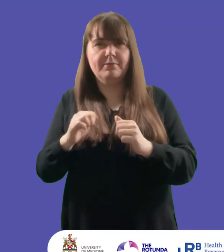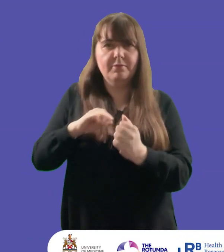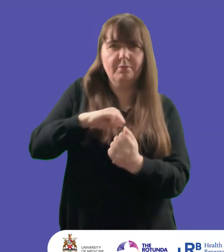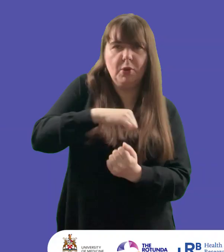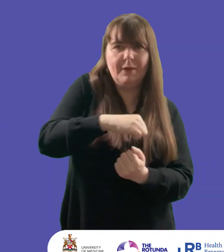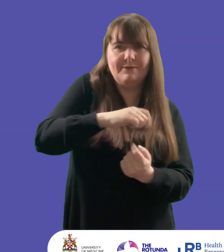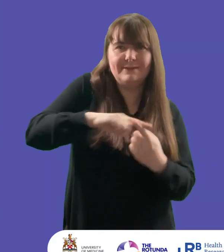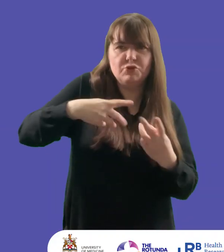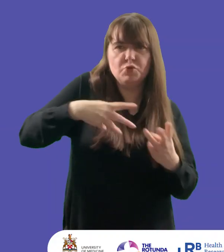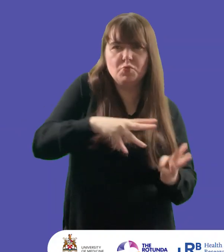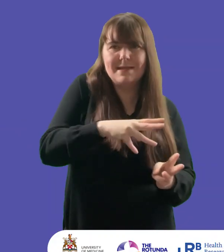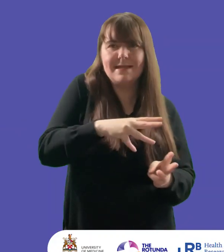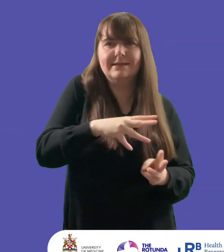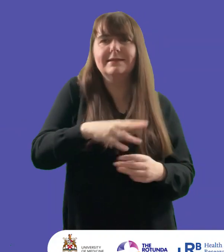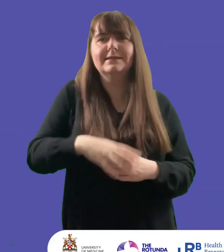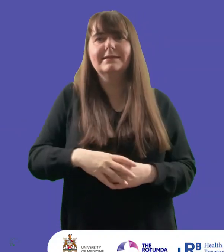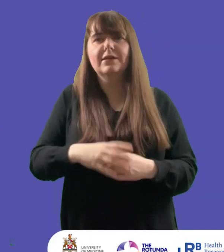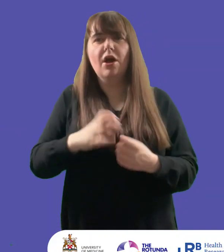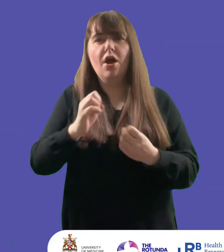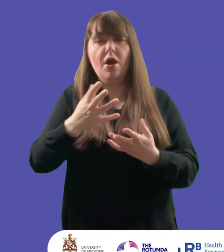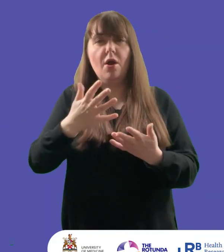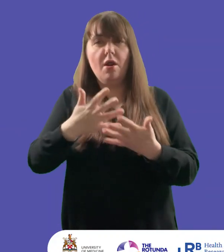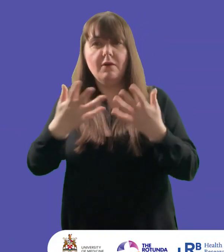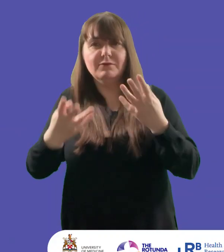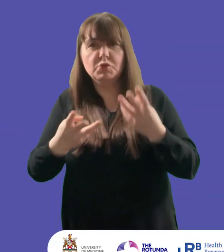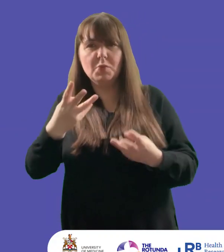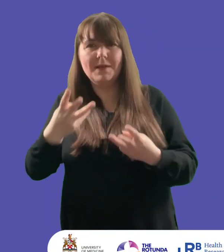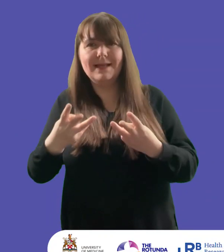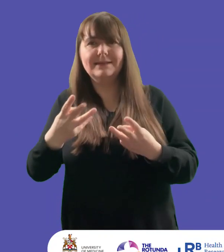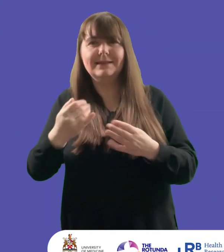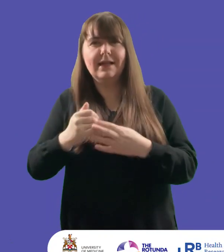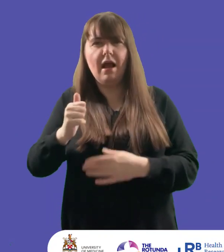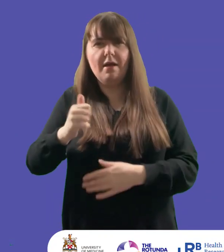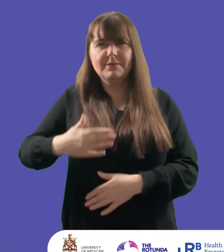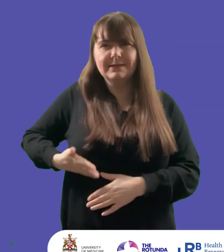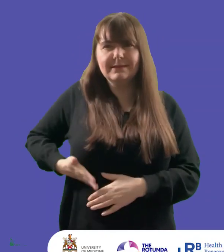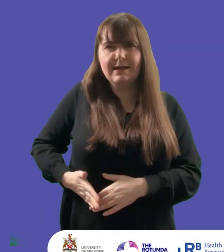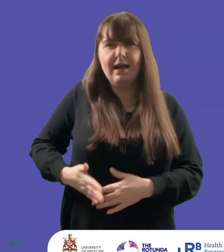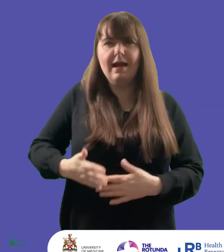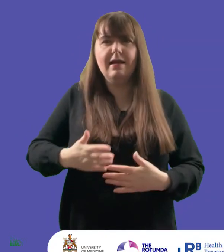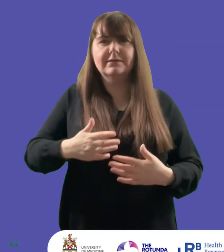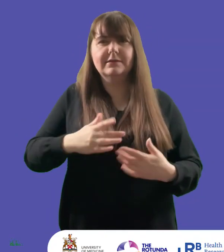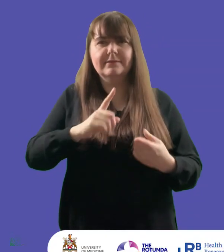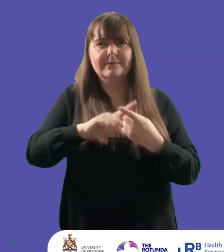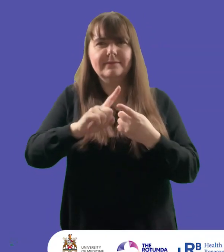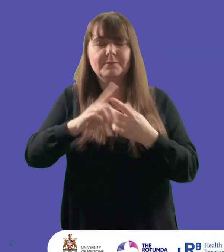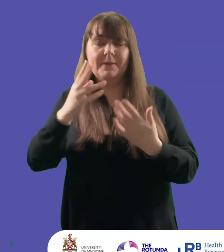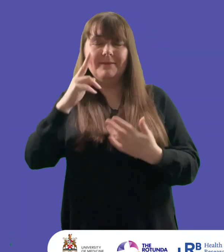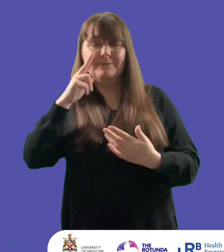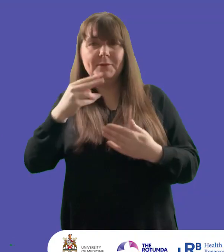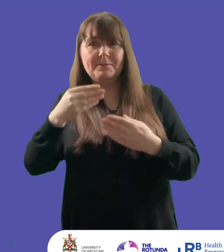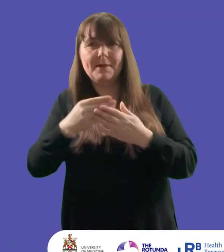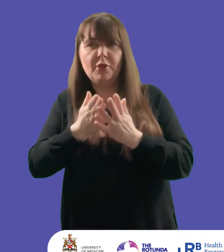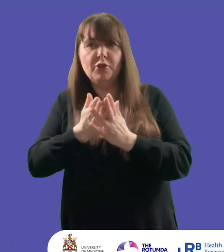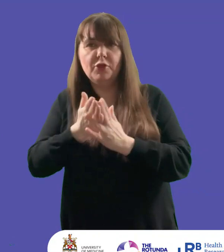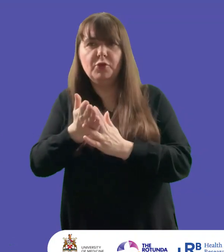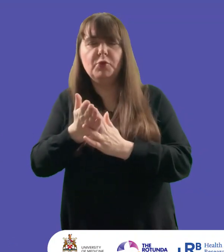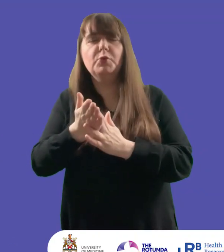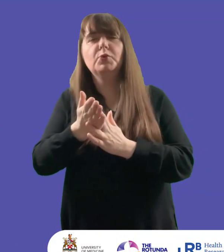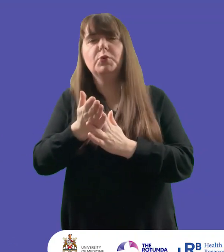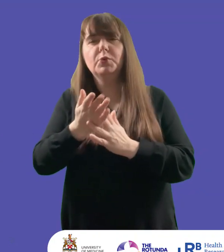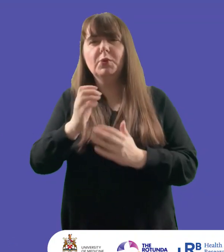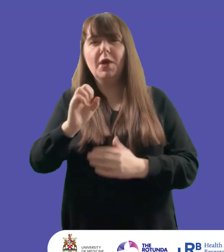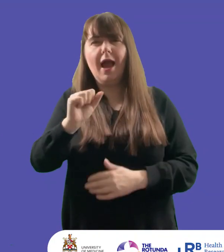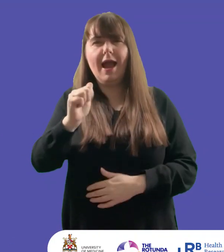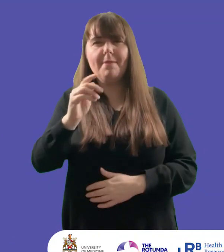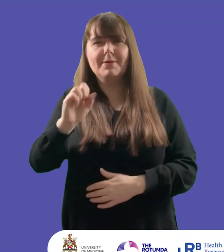position, or if you have a lot of weight around your abdomen. For the larger ladies, that can make getting views of your baby through the abdominal